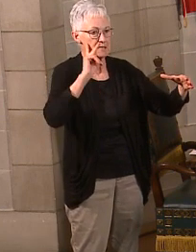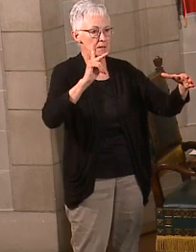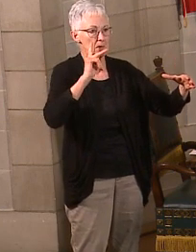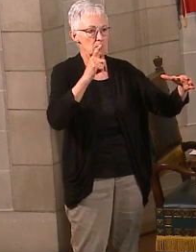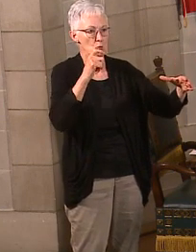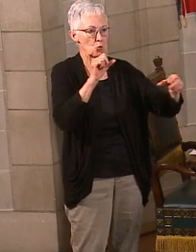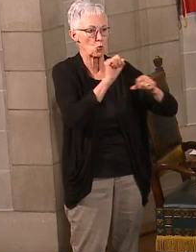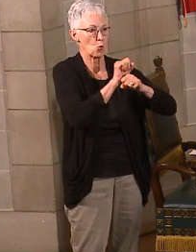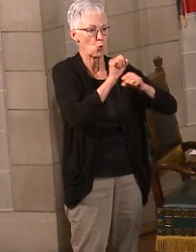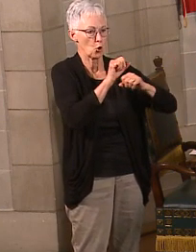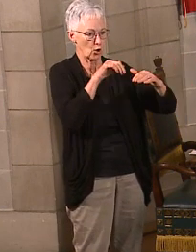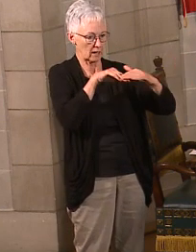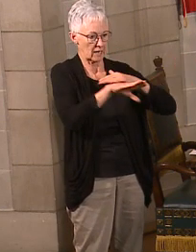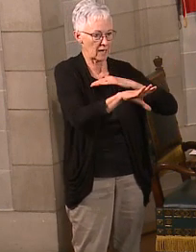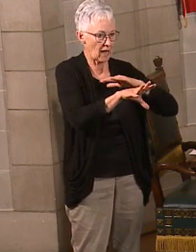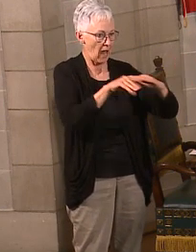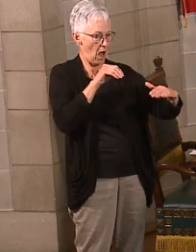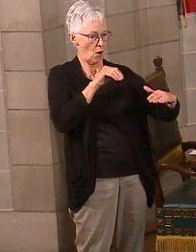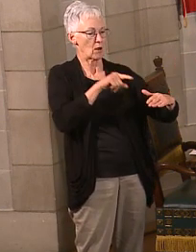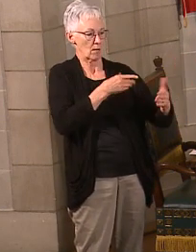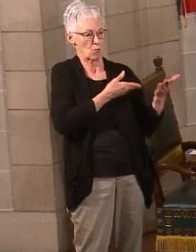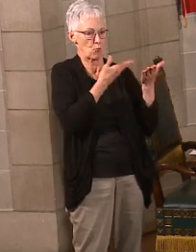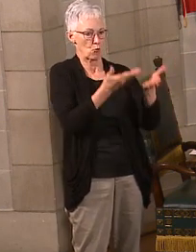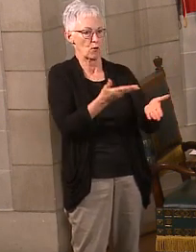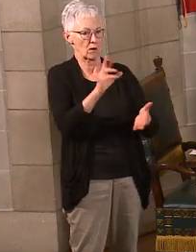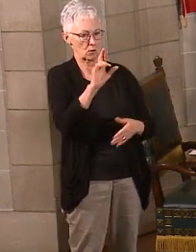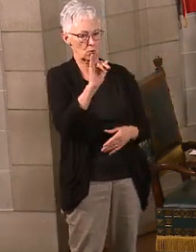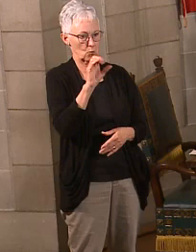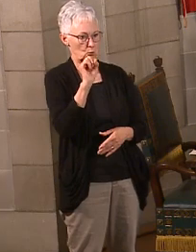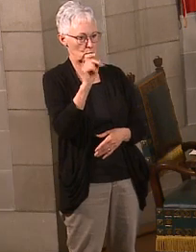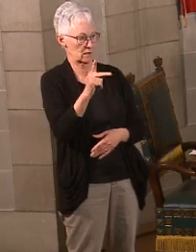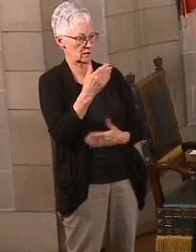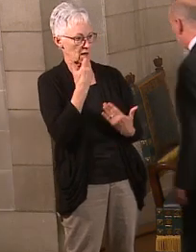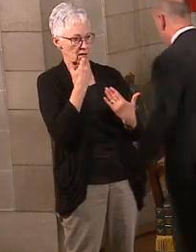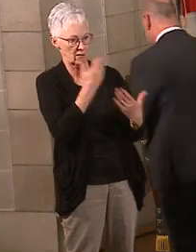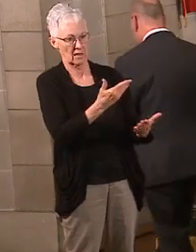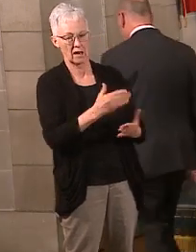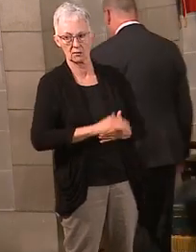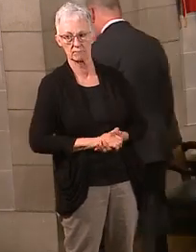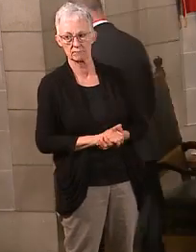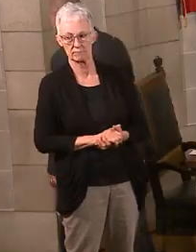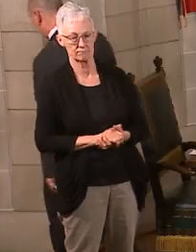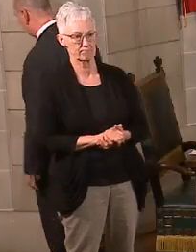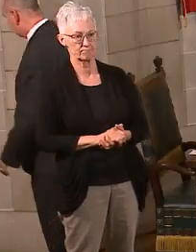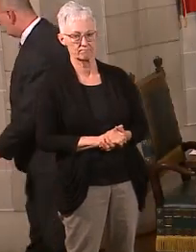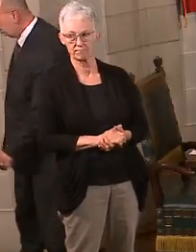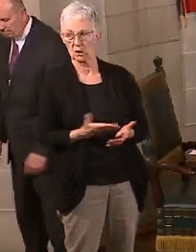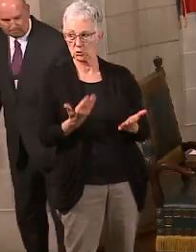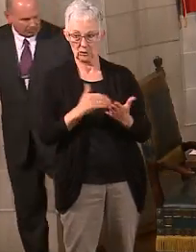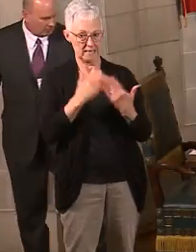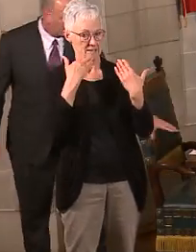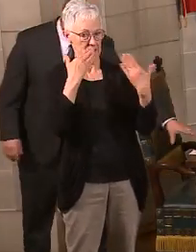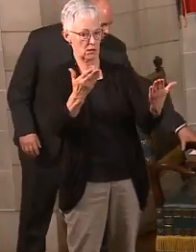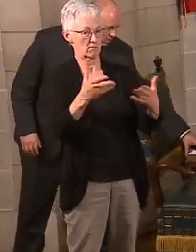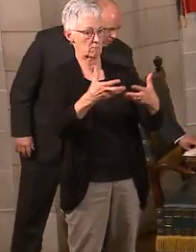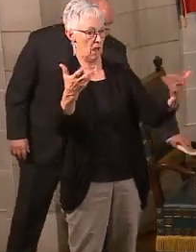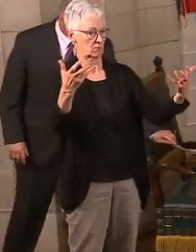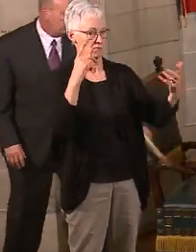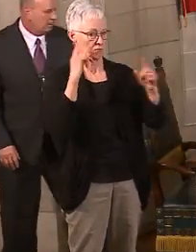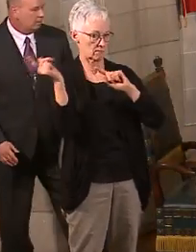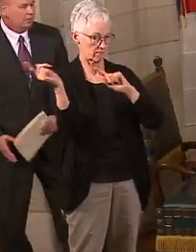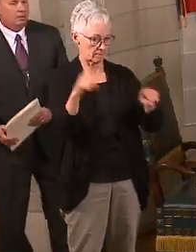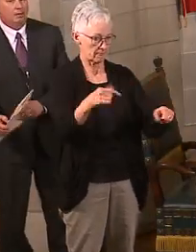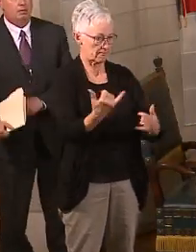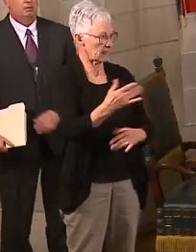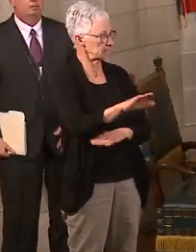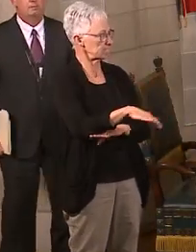that bring the greater risk today. Great, thank you, Scott. Yeah. Well, again, folks, thank you all very much for being here this afternoon.